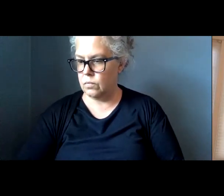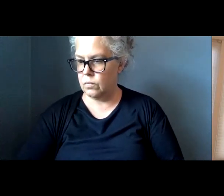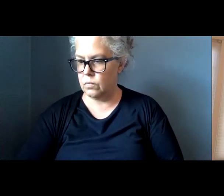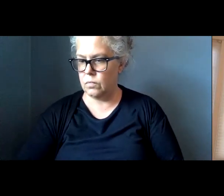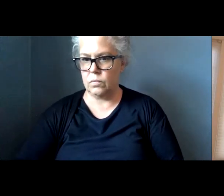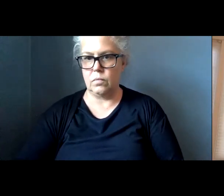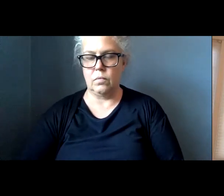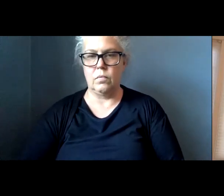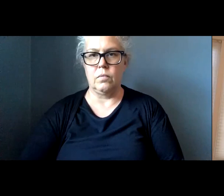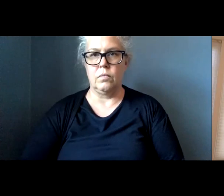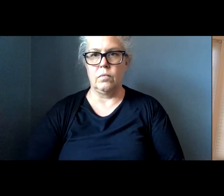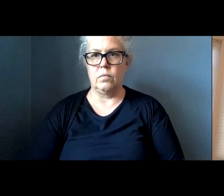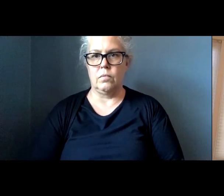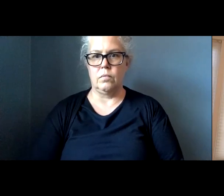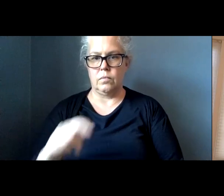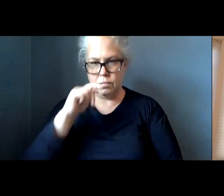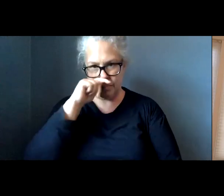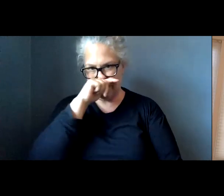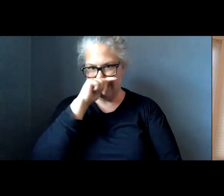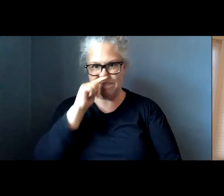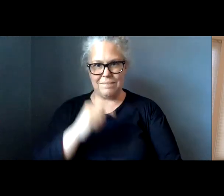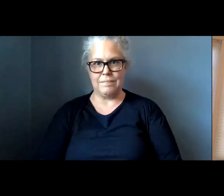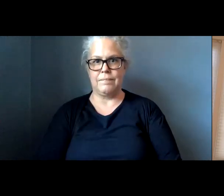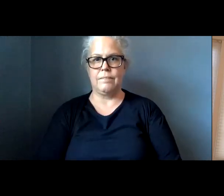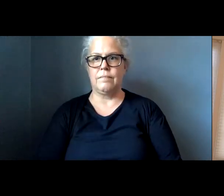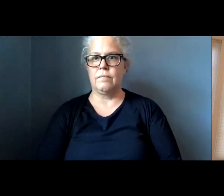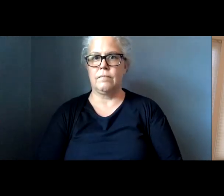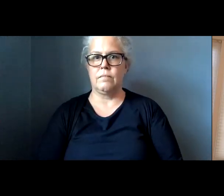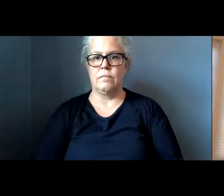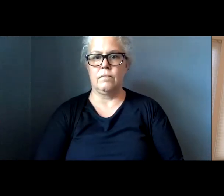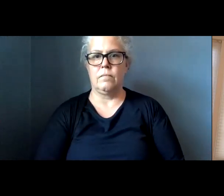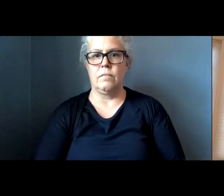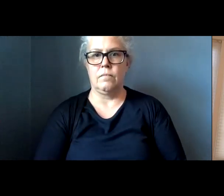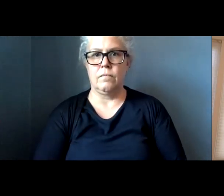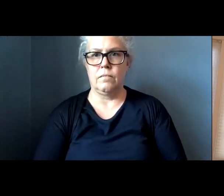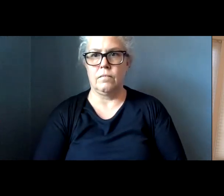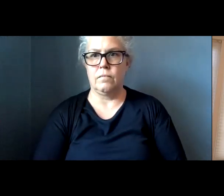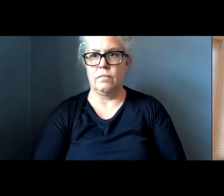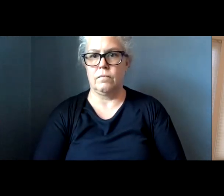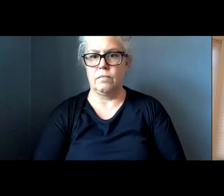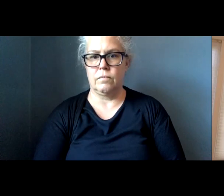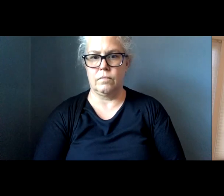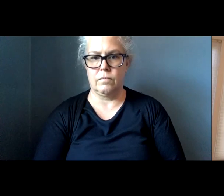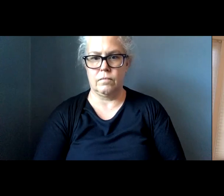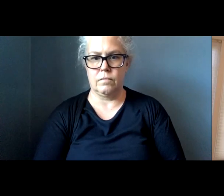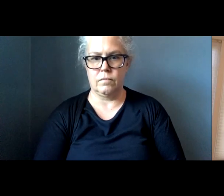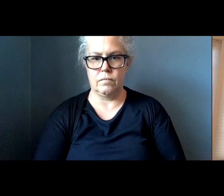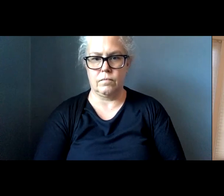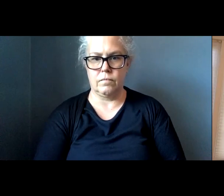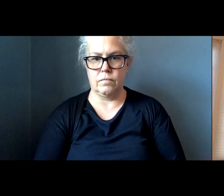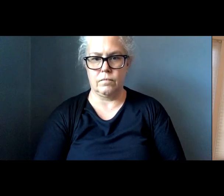shouldn't read. The traditional way of going about a book discussion is for me to read, or the author to read